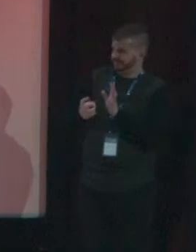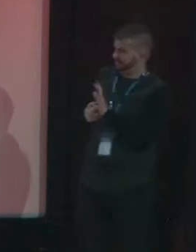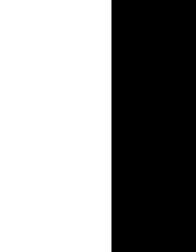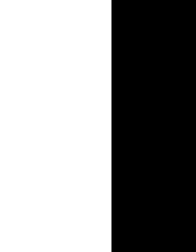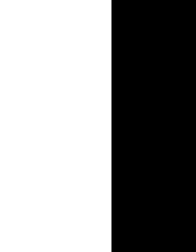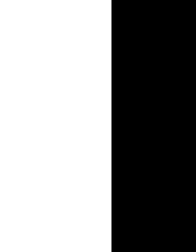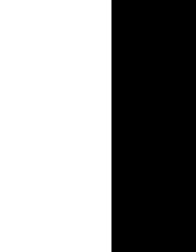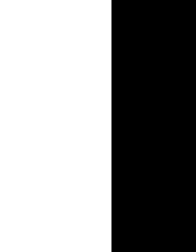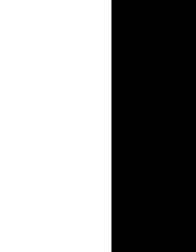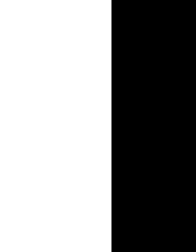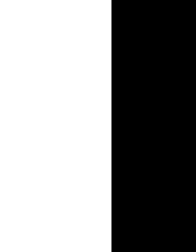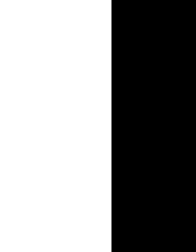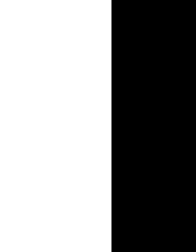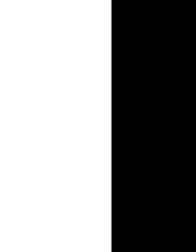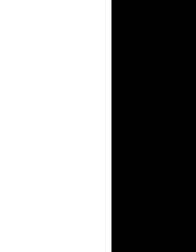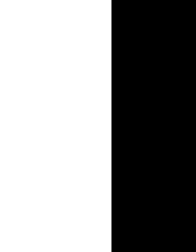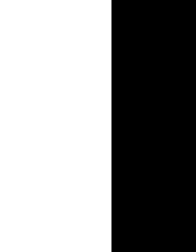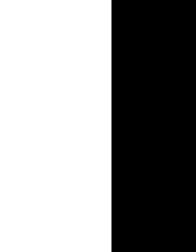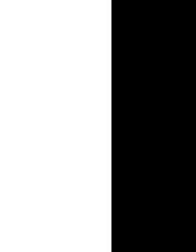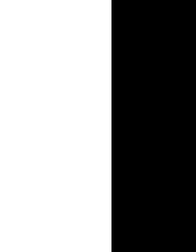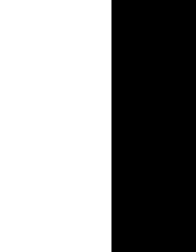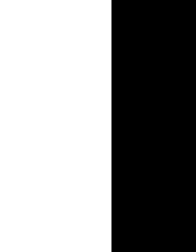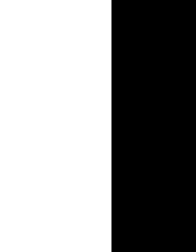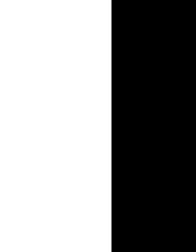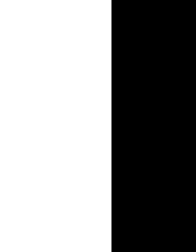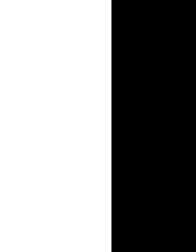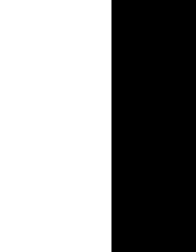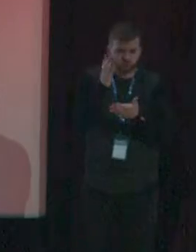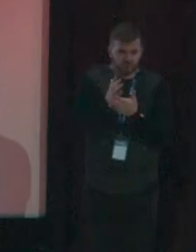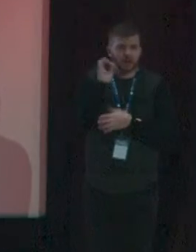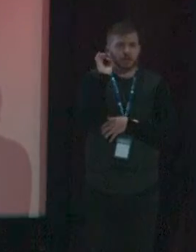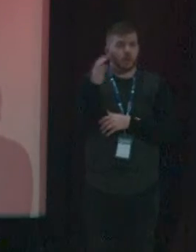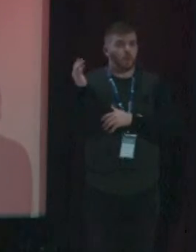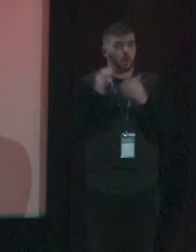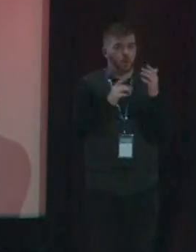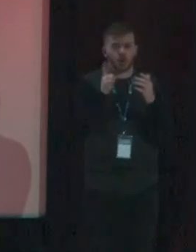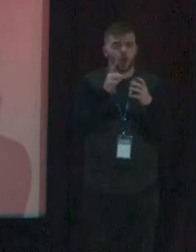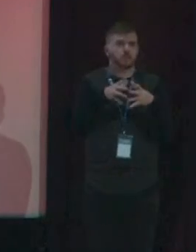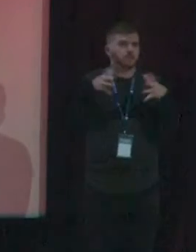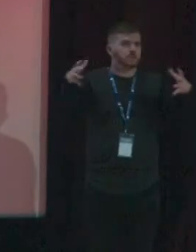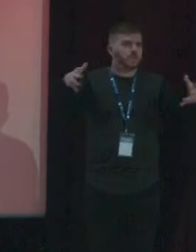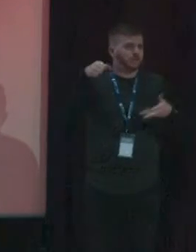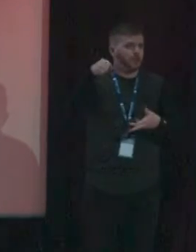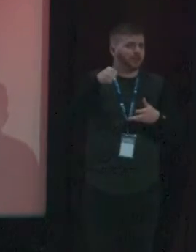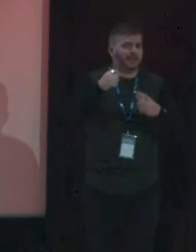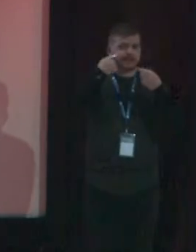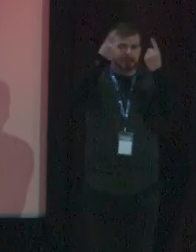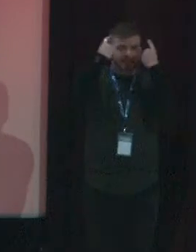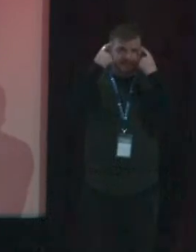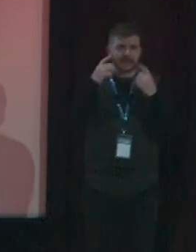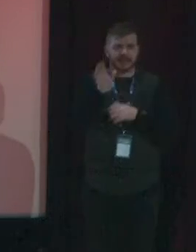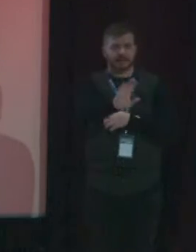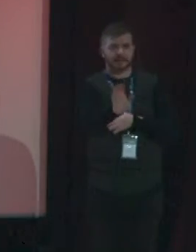take, for instance, Star Wars. Let's take the real Star Wars movies, not the big-budget Disney fan fiction. I'm sure they're